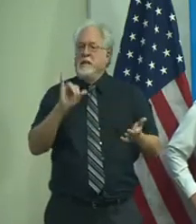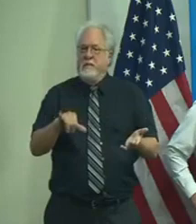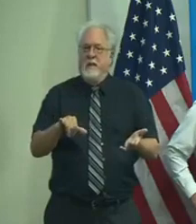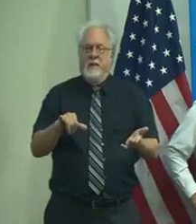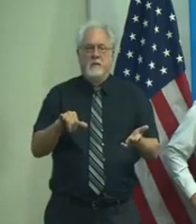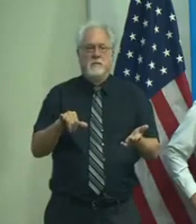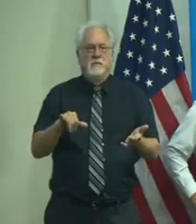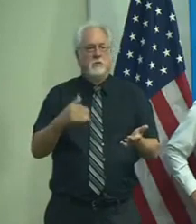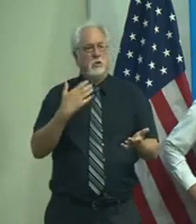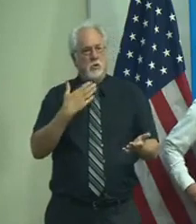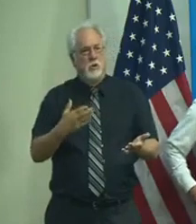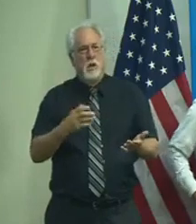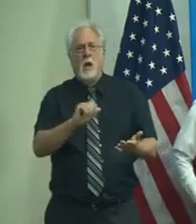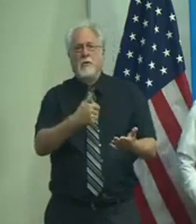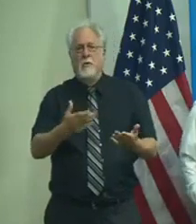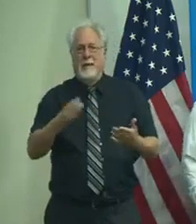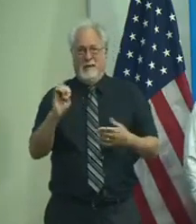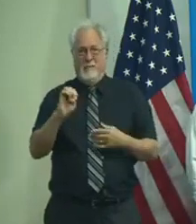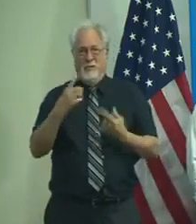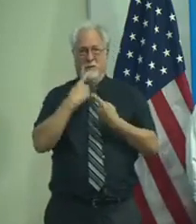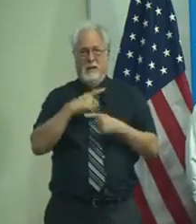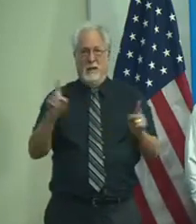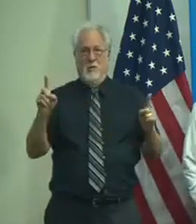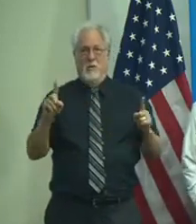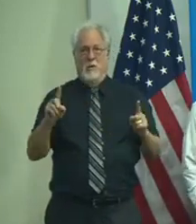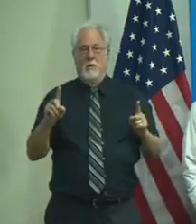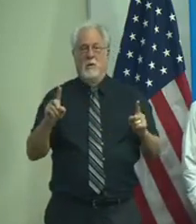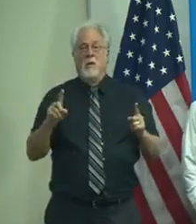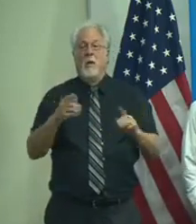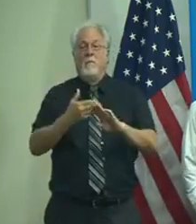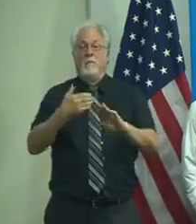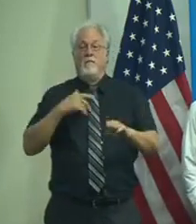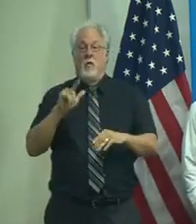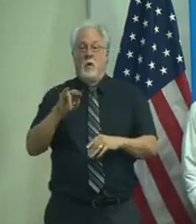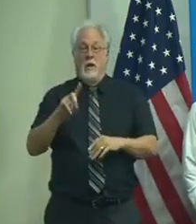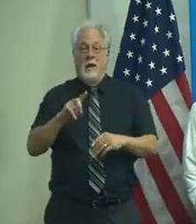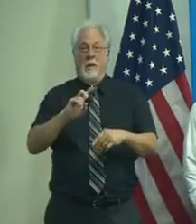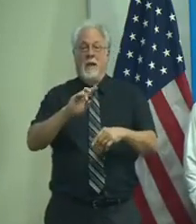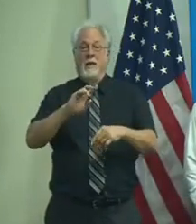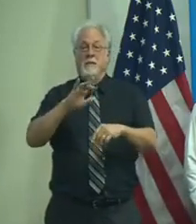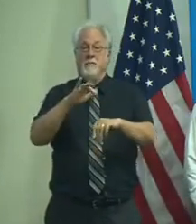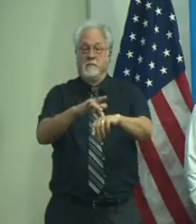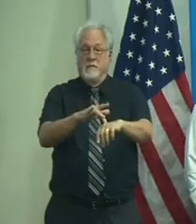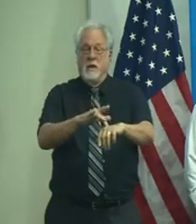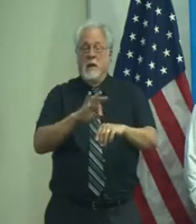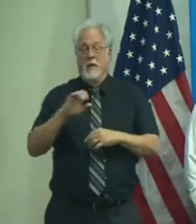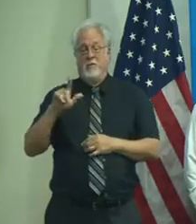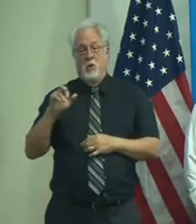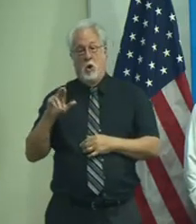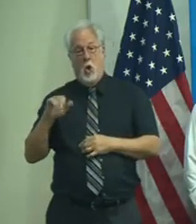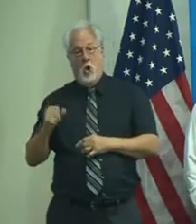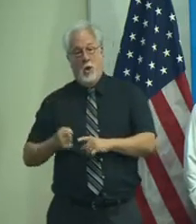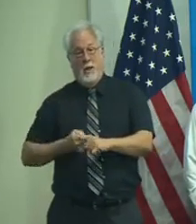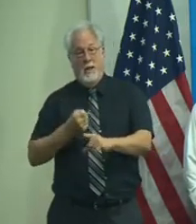that's good. The other thing, this was an emergency declaration pre-landfall. Obviously, if Laura hits and